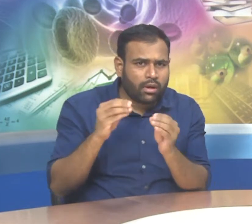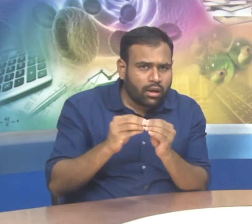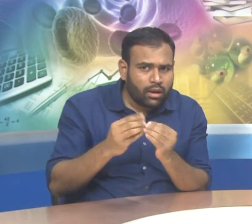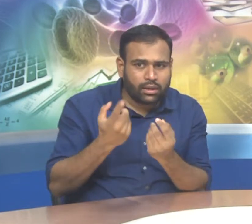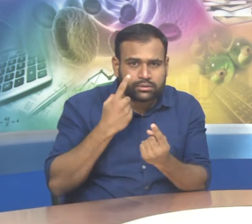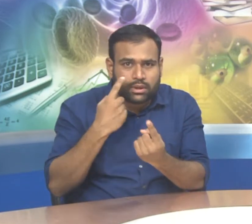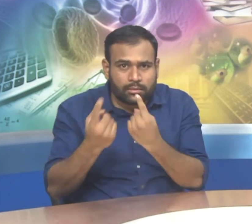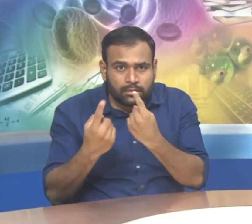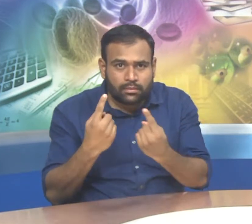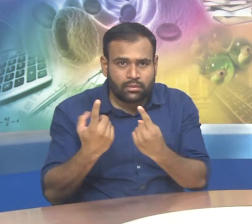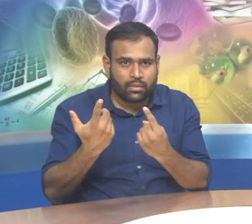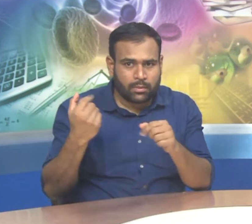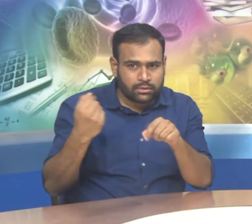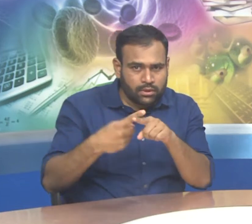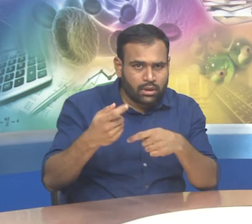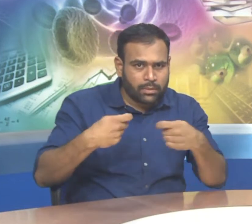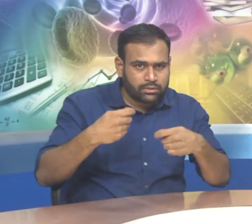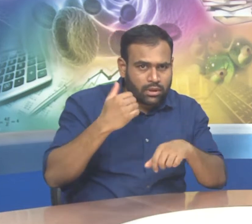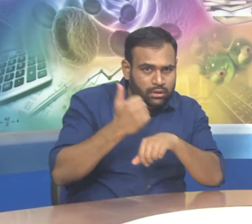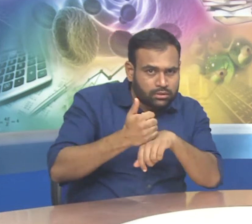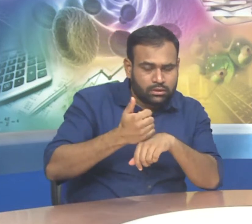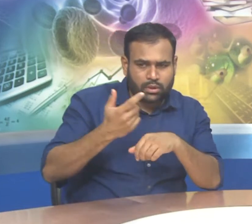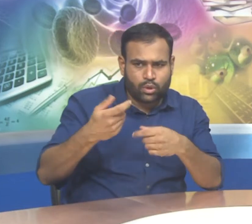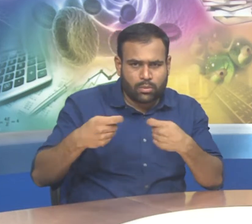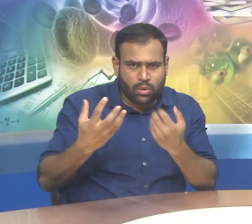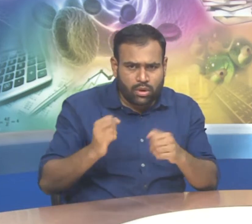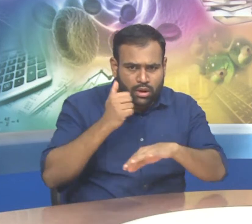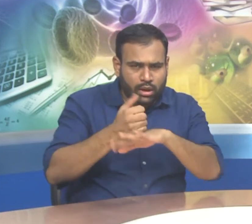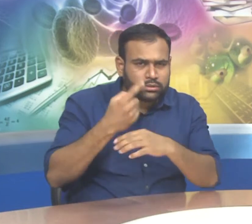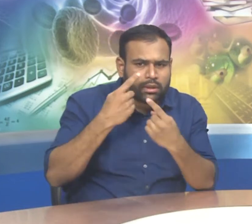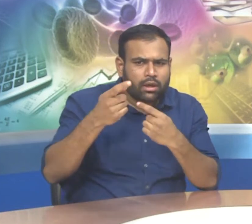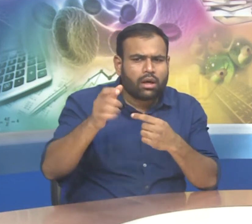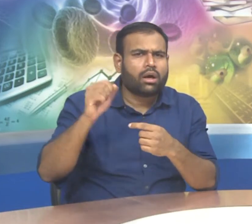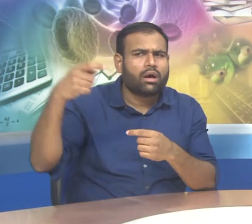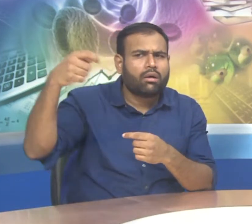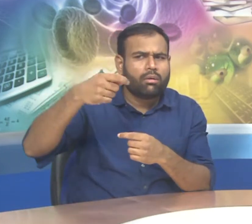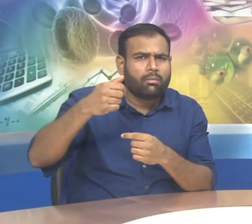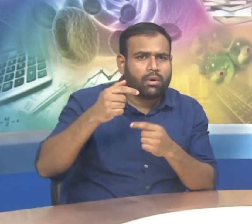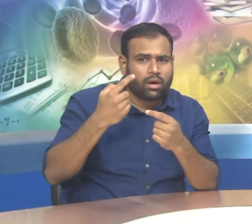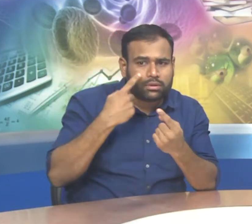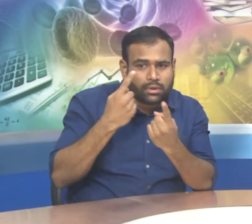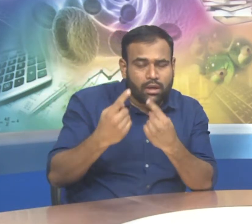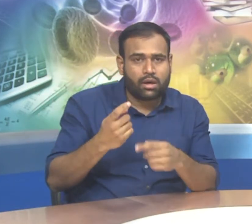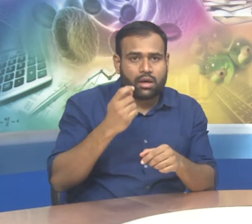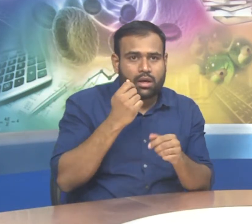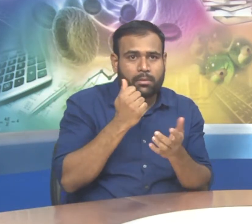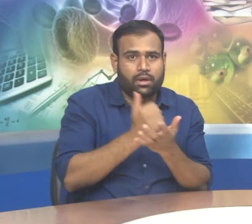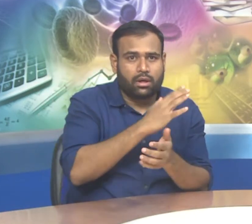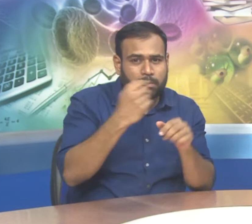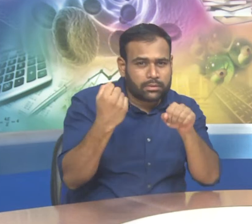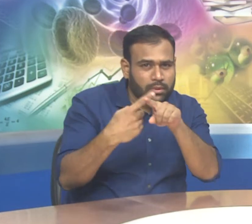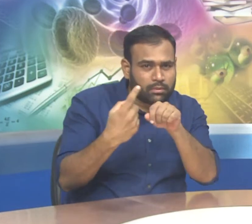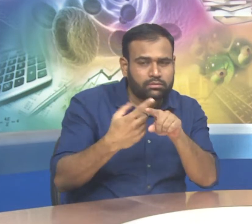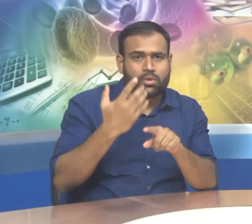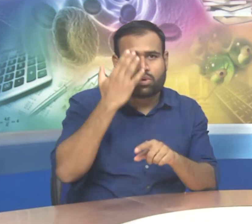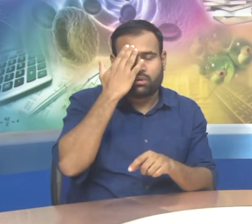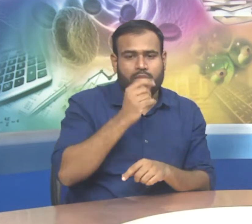way, that banks meet the need of people in general and the business community in